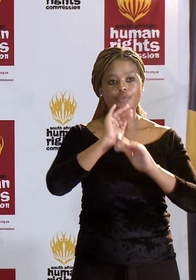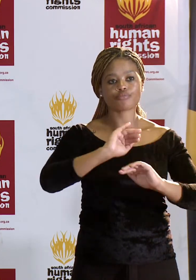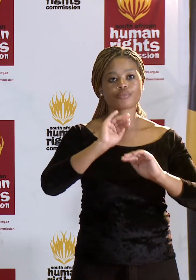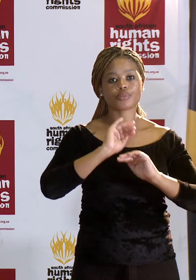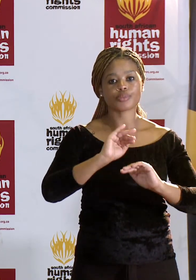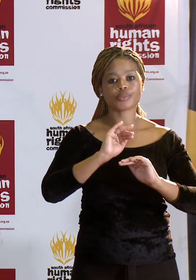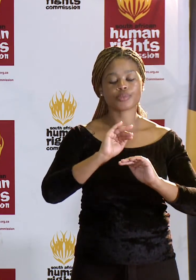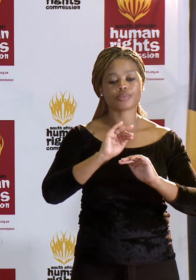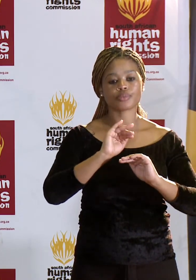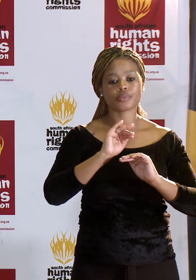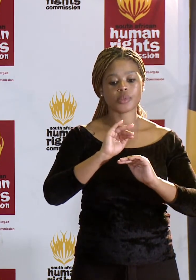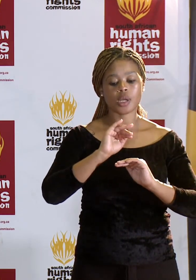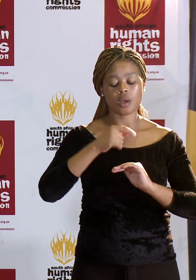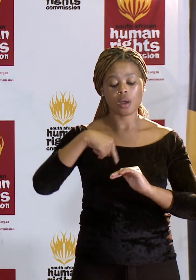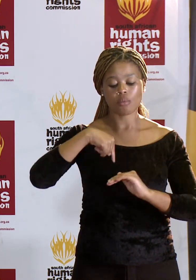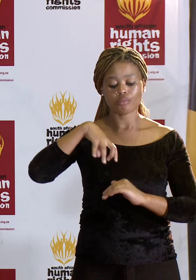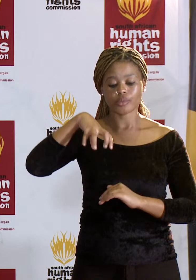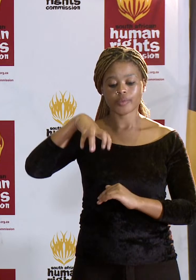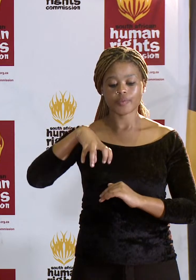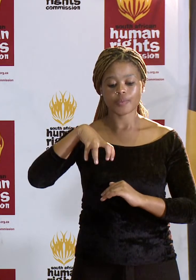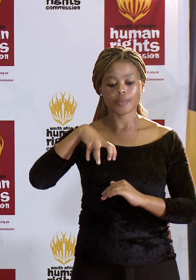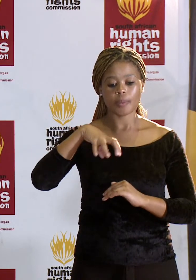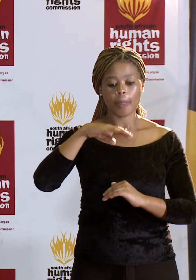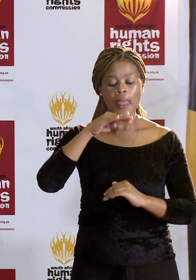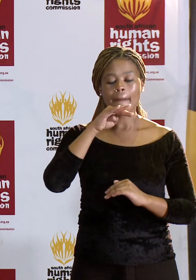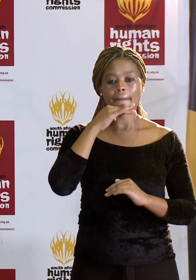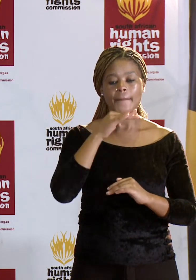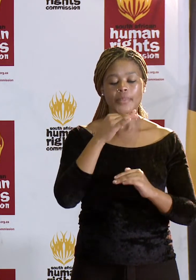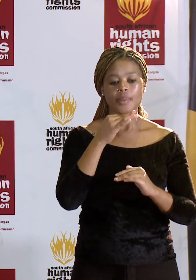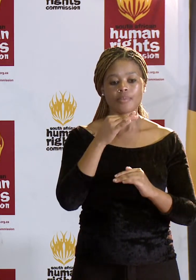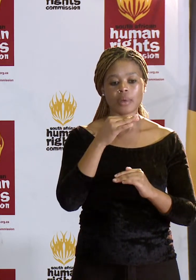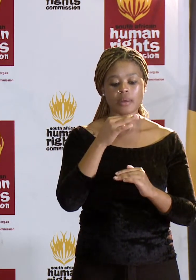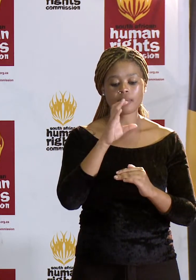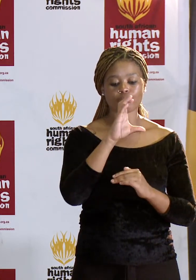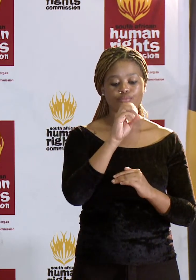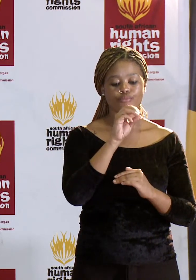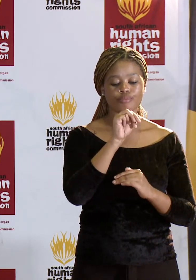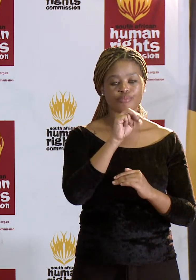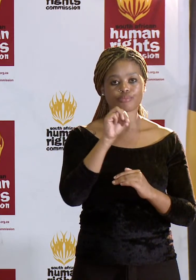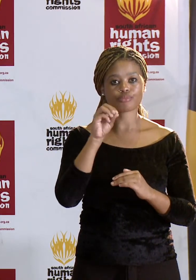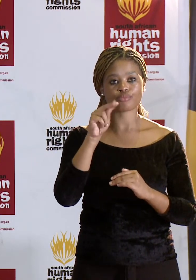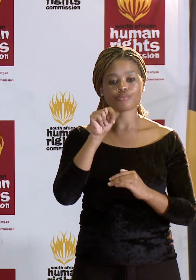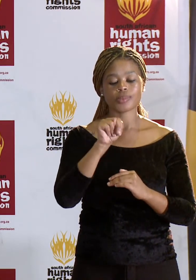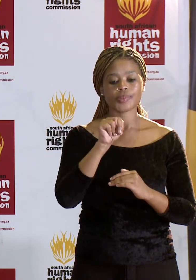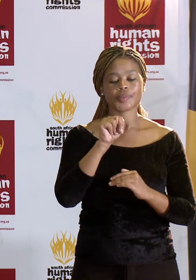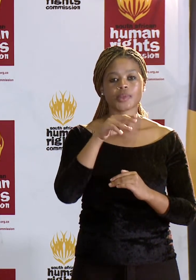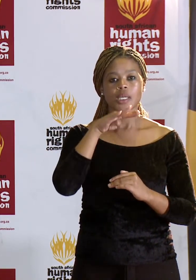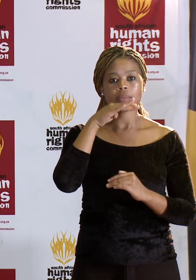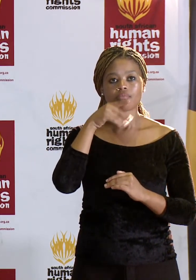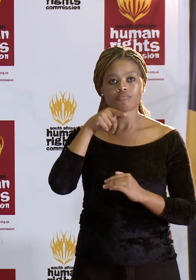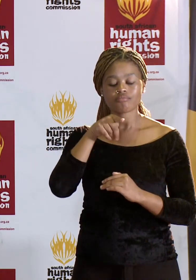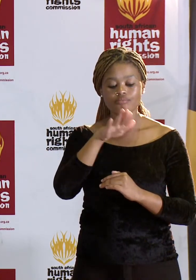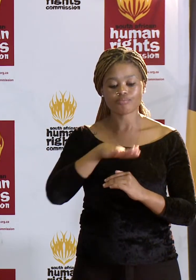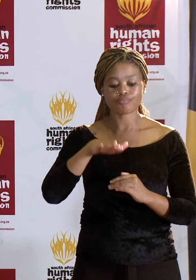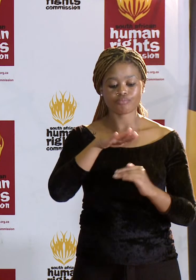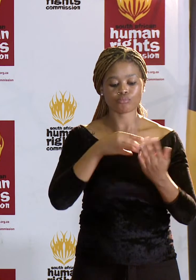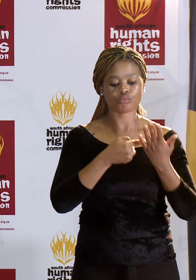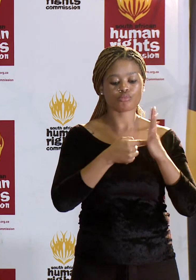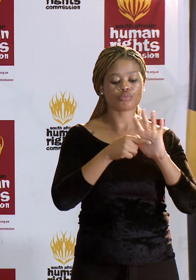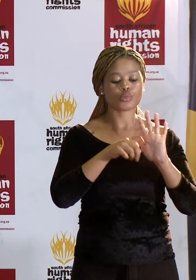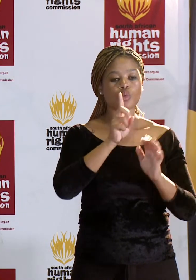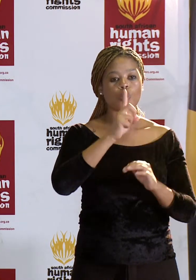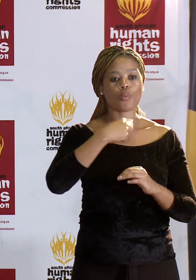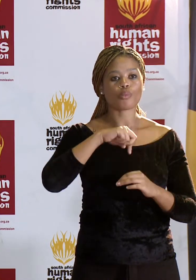and specifically as a faculty, it is common sense that these values are reflected in what